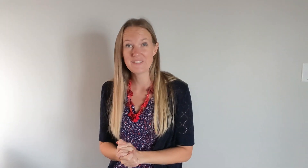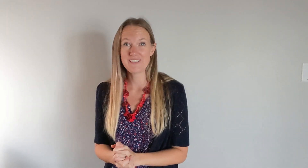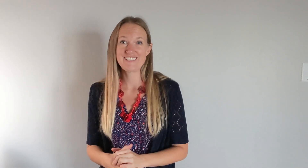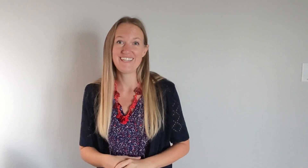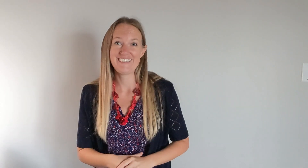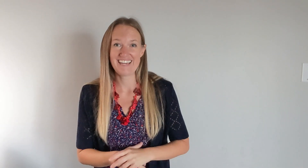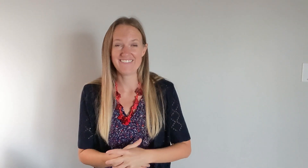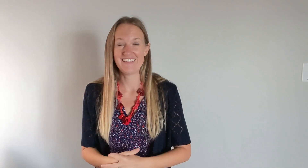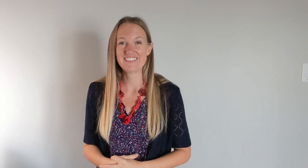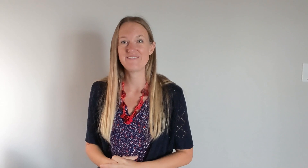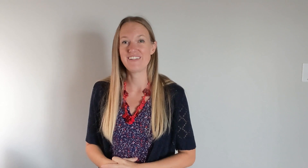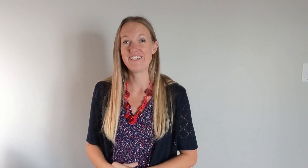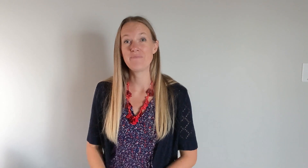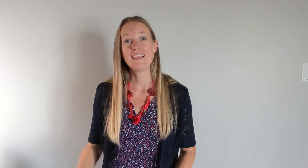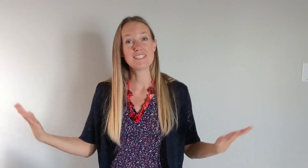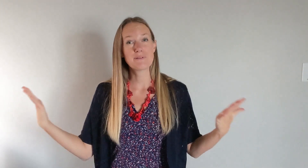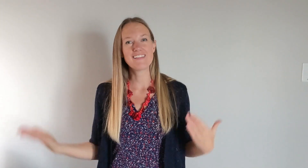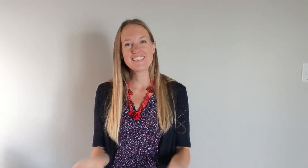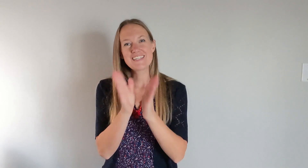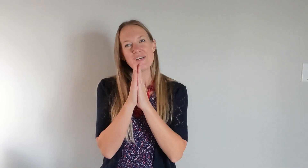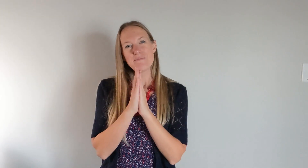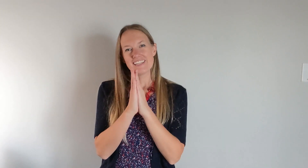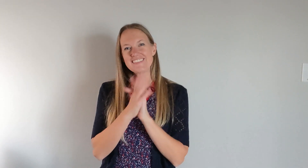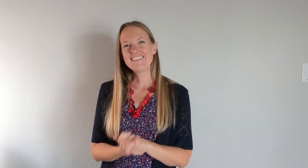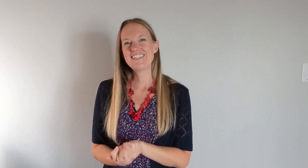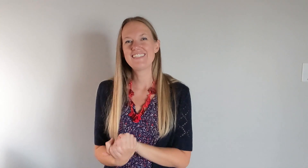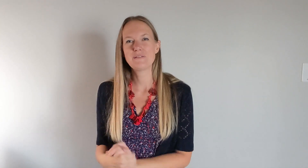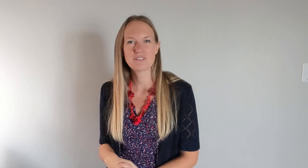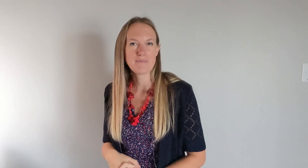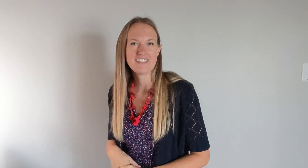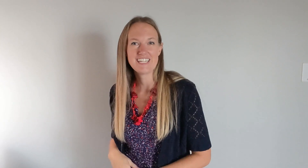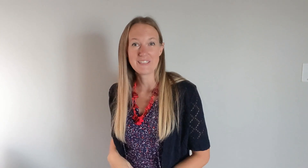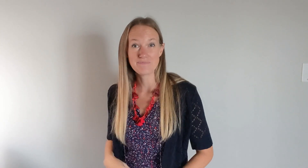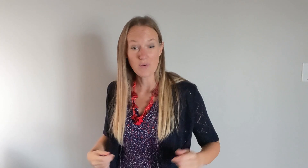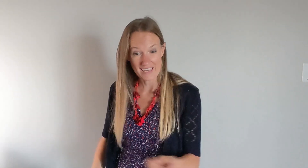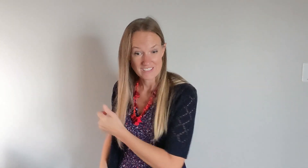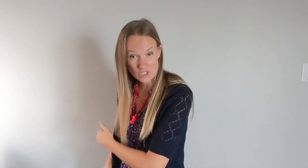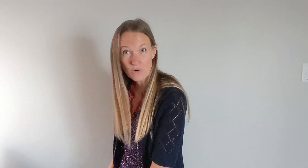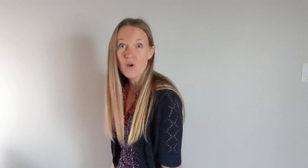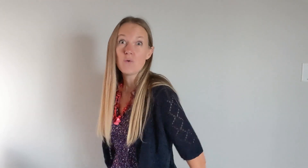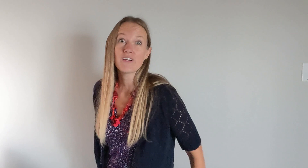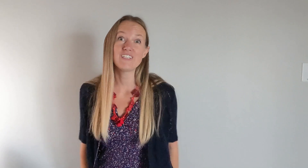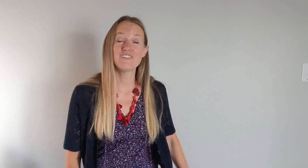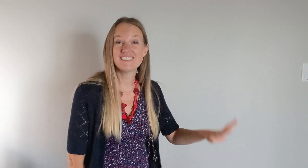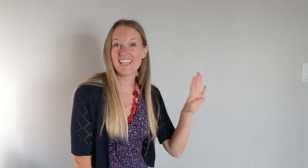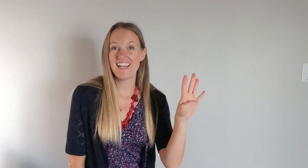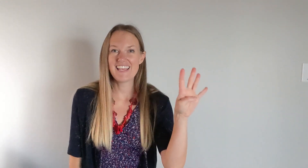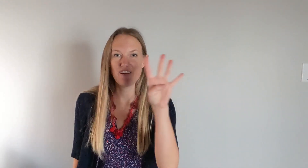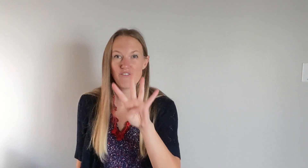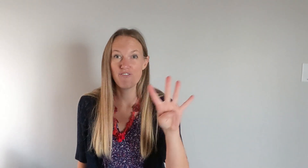when you're signing to have the lyrics in front of you. Last but not least, please consider subscribing to the channel. Okay, so we are going to do this again in